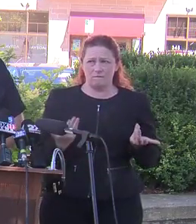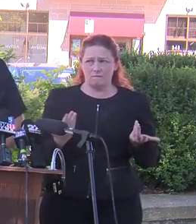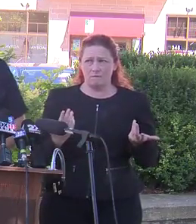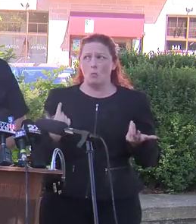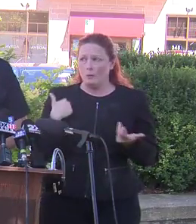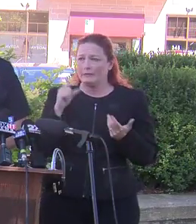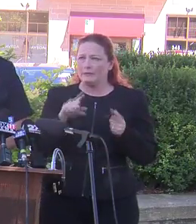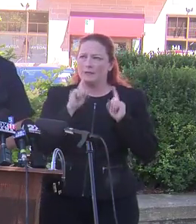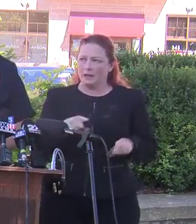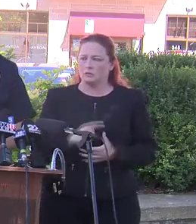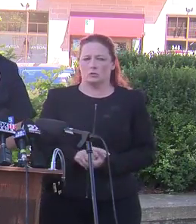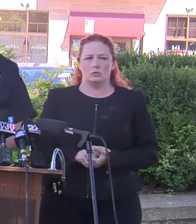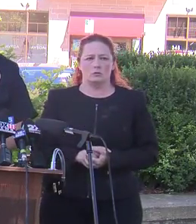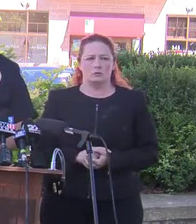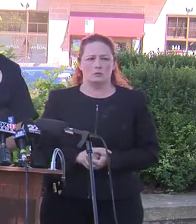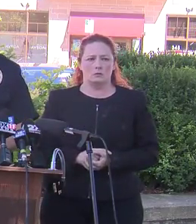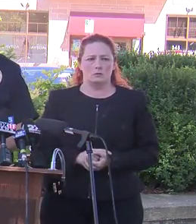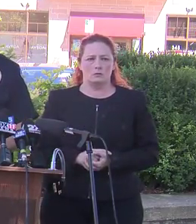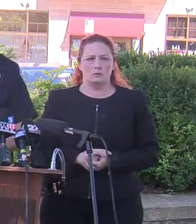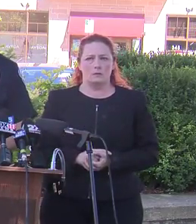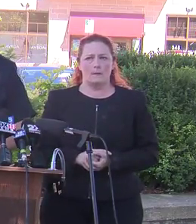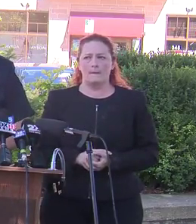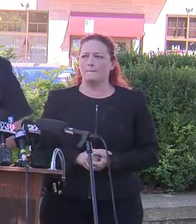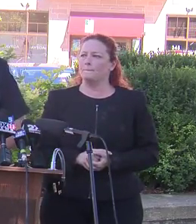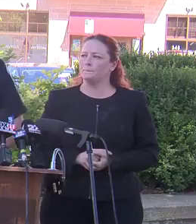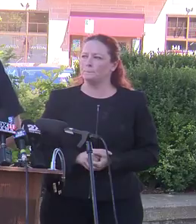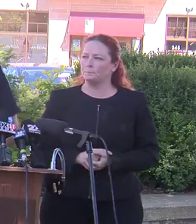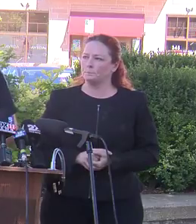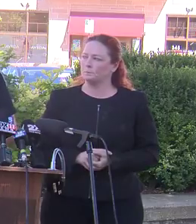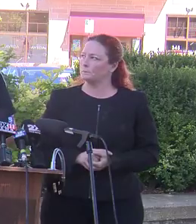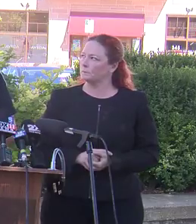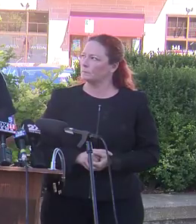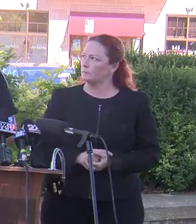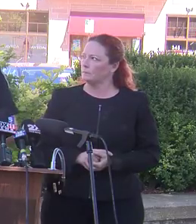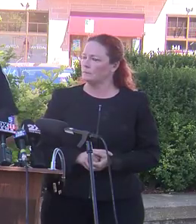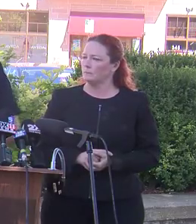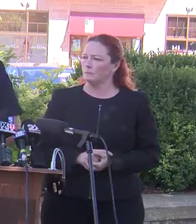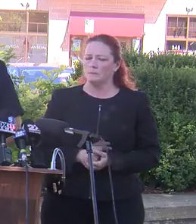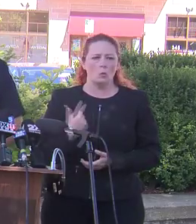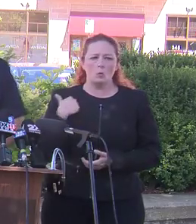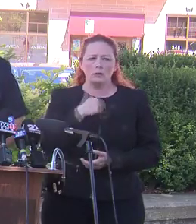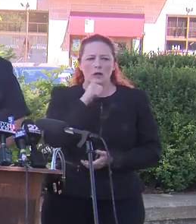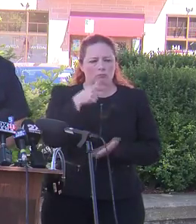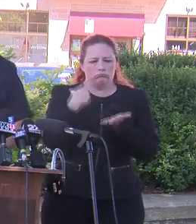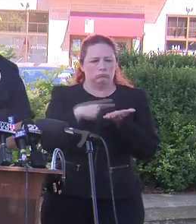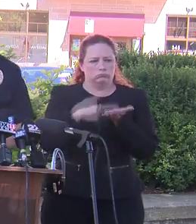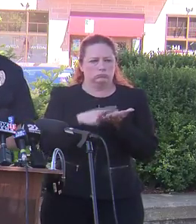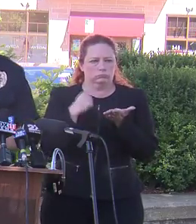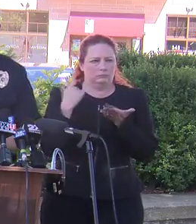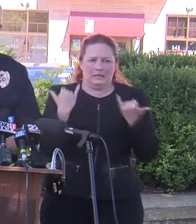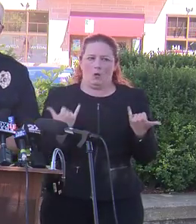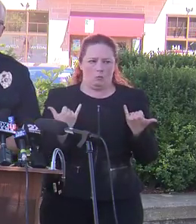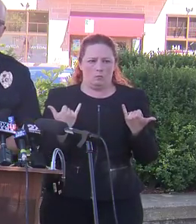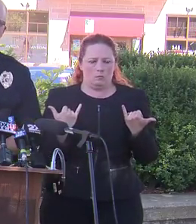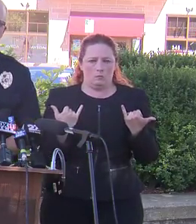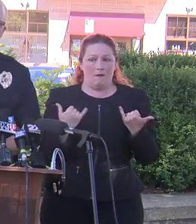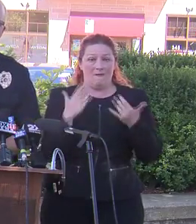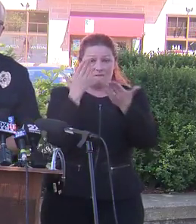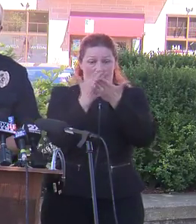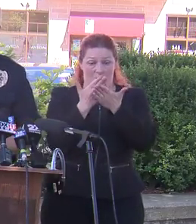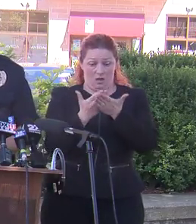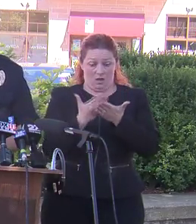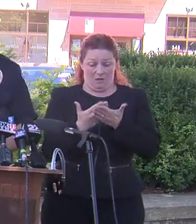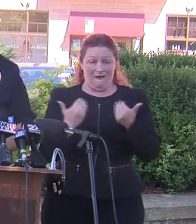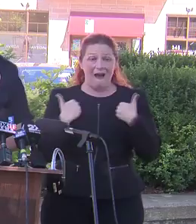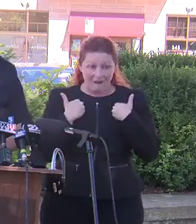need to answer. And trust me when I say we're not going to get into that now until we get all those facts. And once we get all those